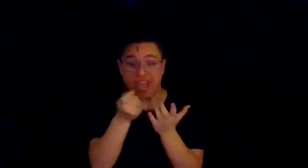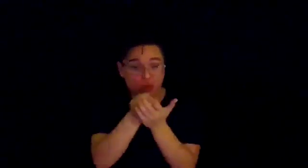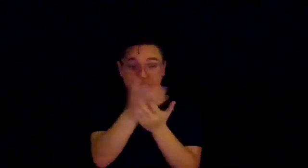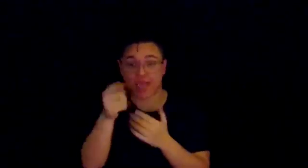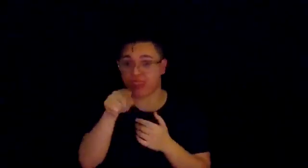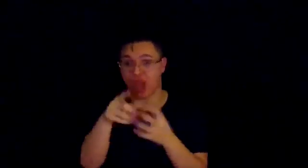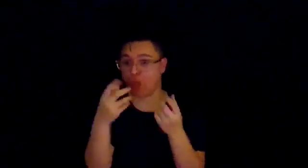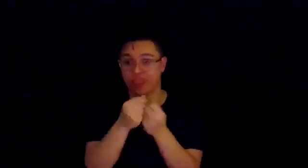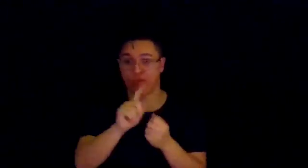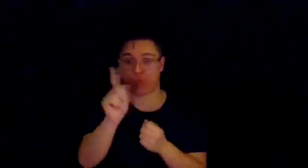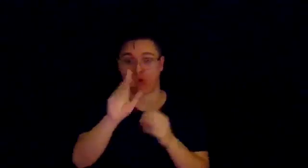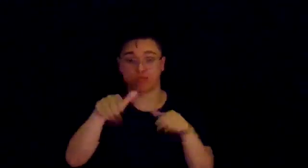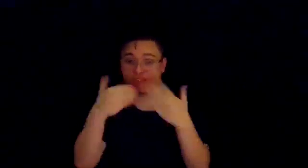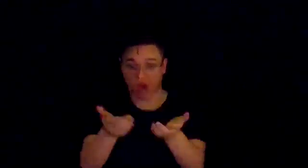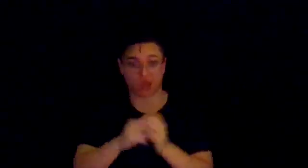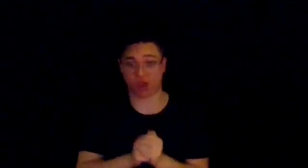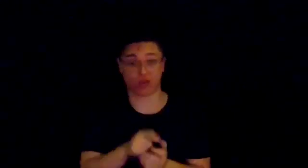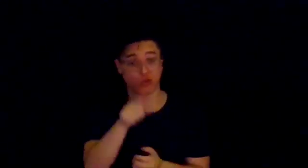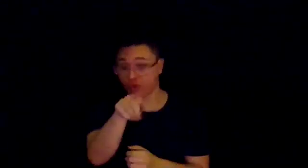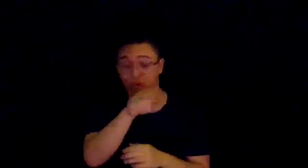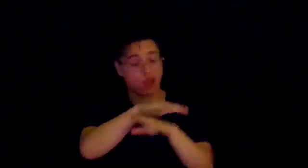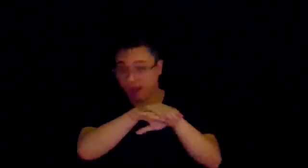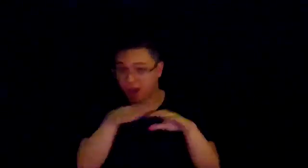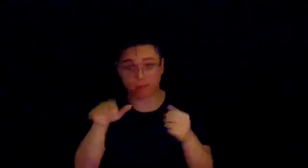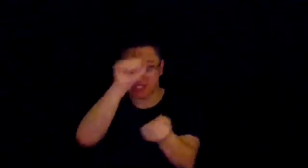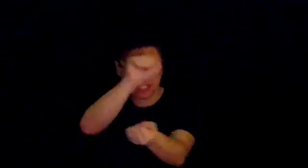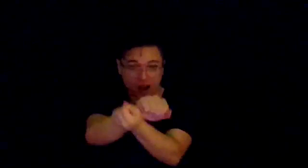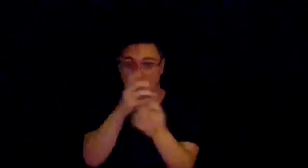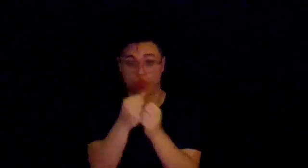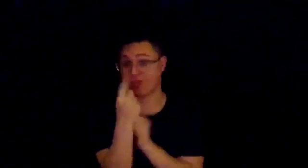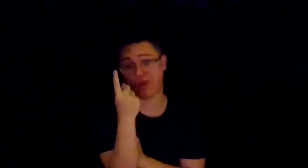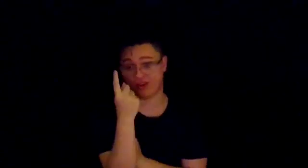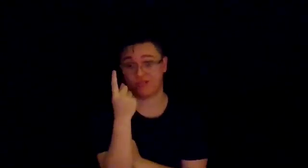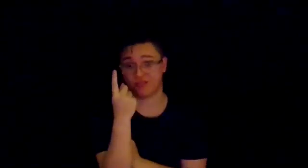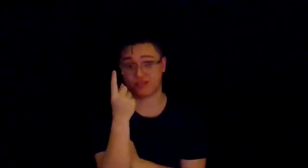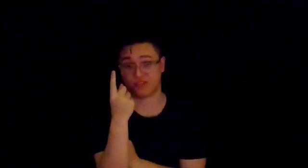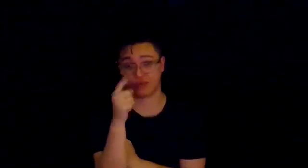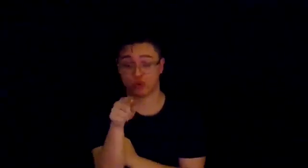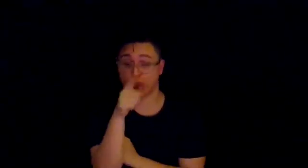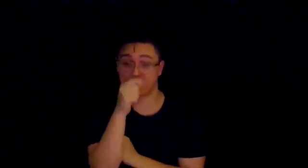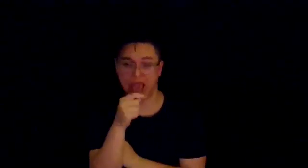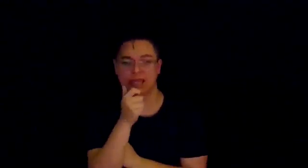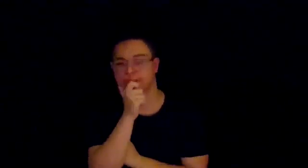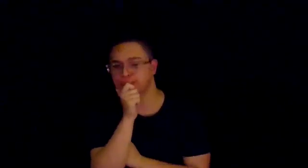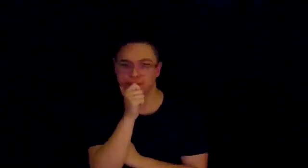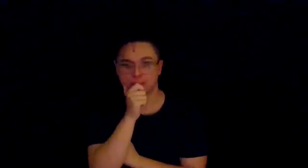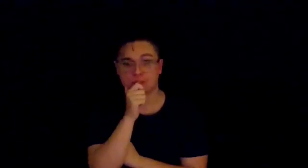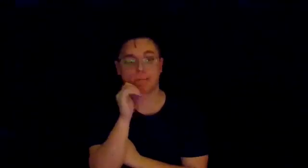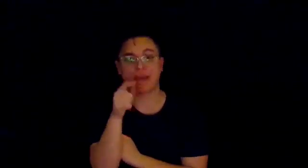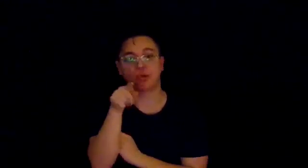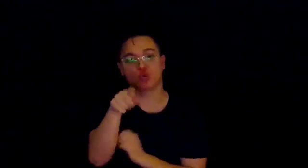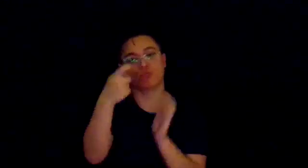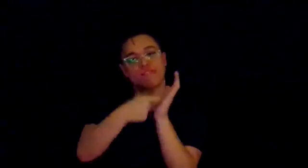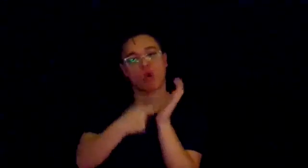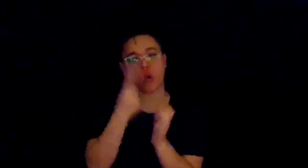want to use that, or where you will spend that, or what provider you will use. So you're not stuck with just one. You're never stuck with just